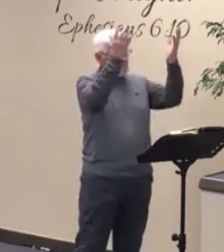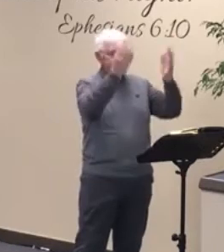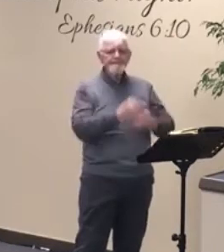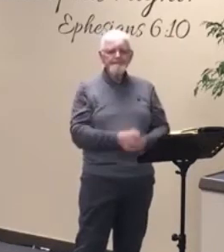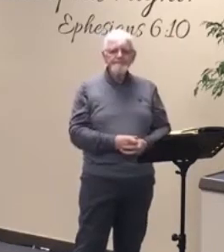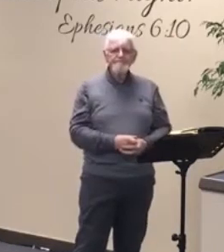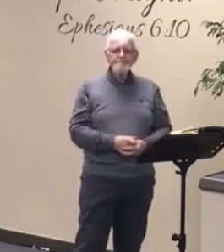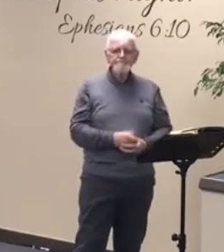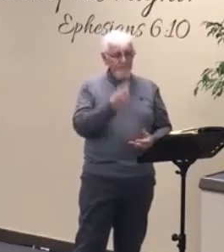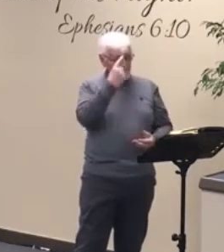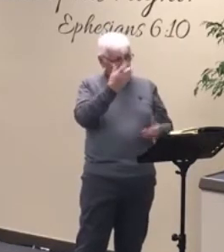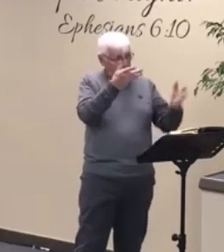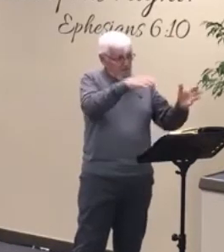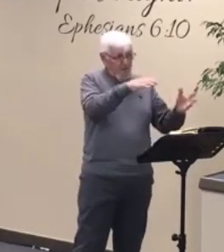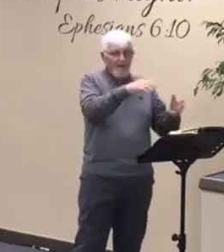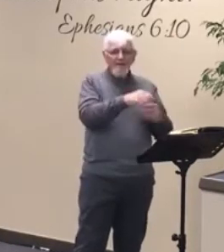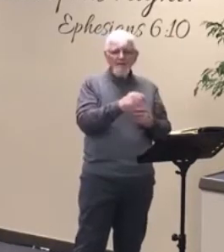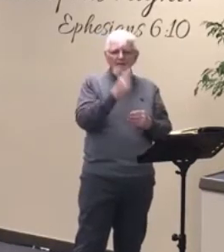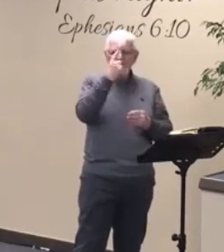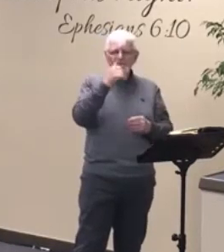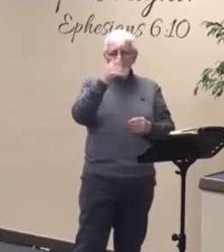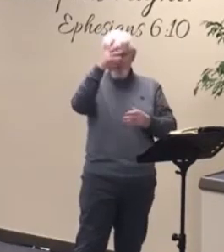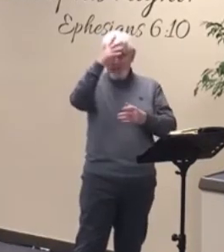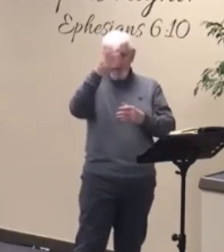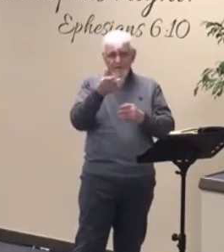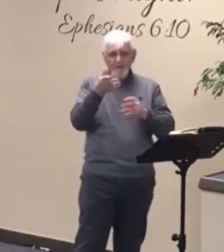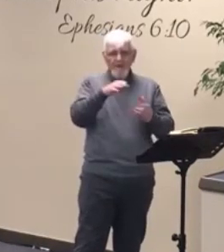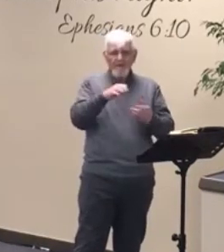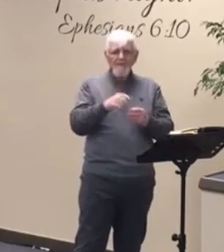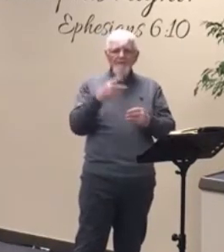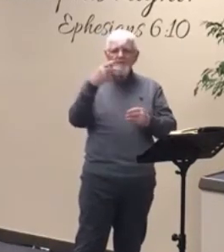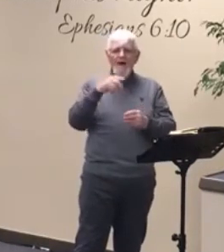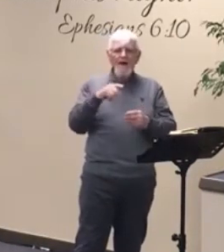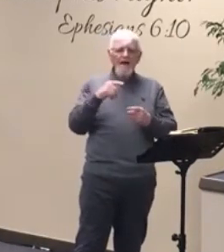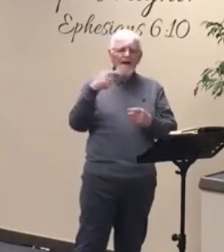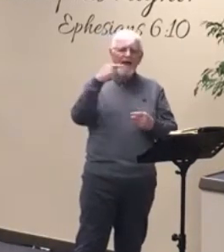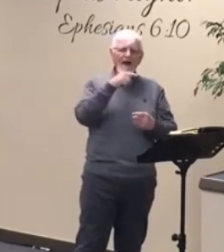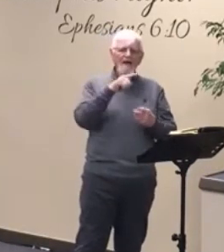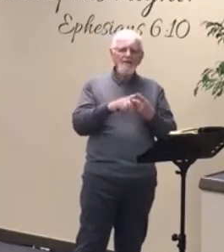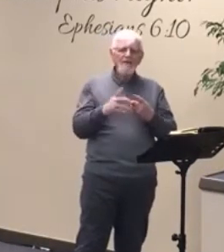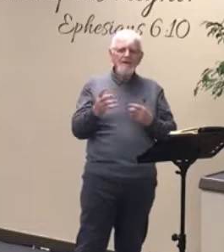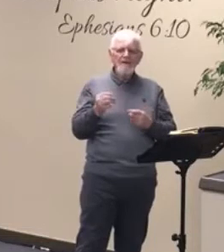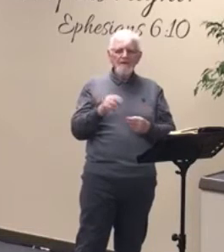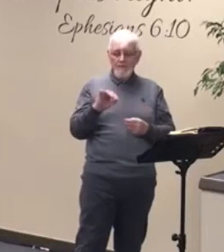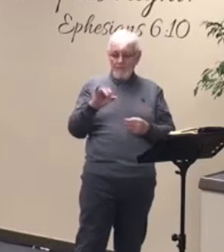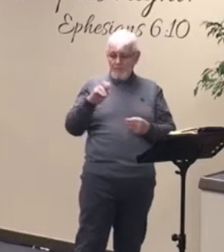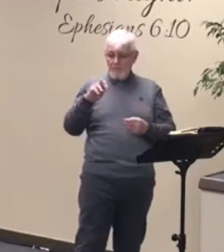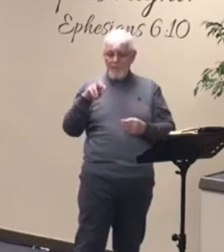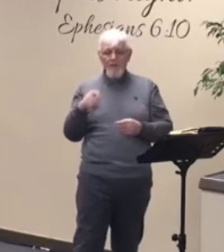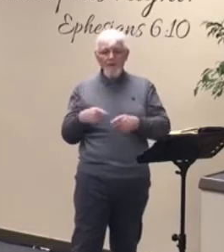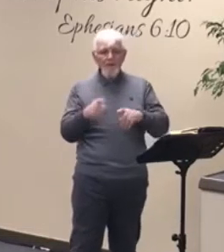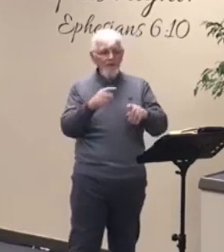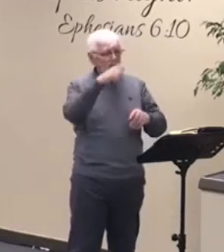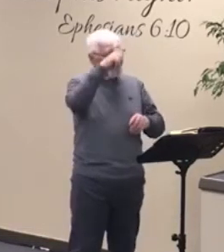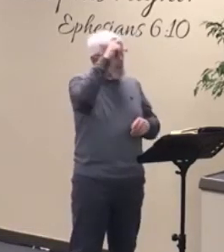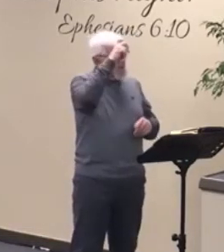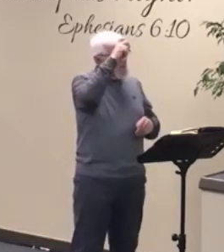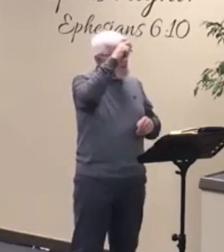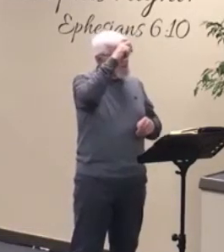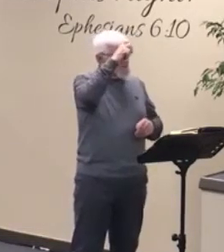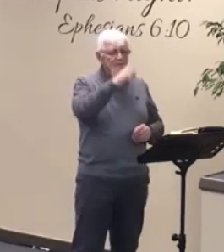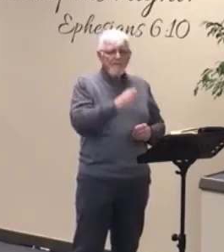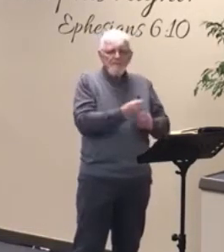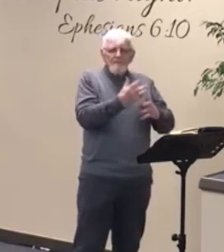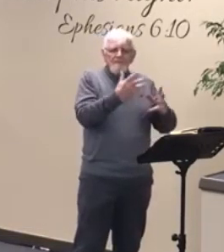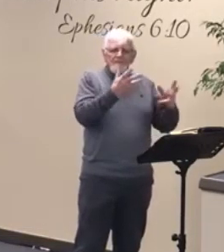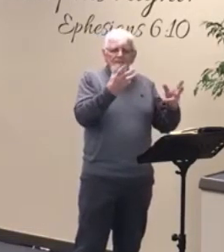probably dead. They let him come to that own conclusion, and they essentially lied to him. And Joseph goes into Egypt. We talked about Joseph's prosperity. He